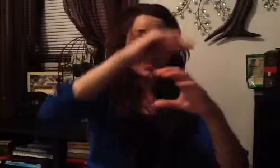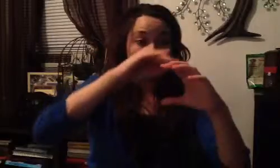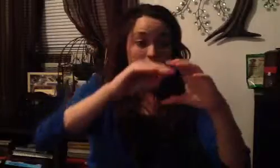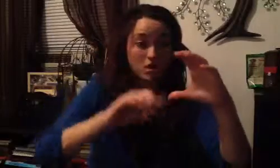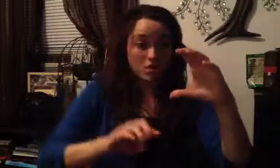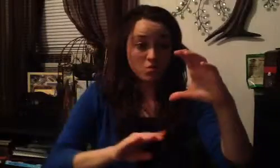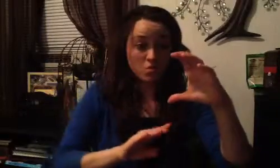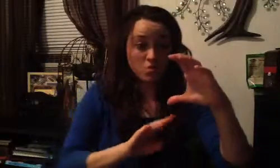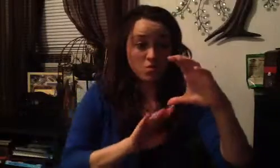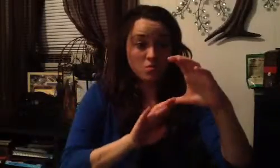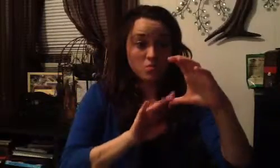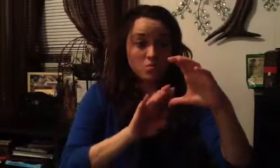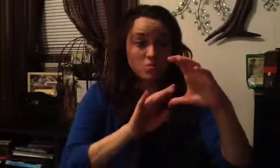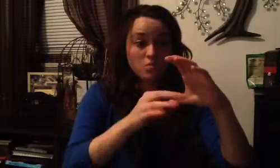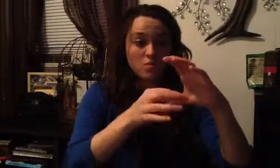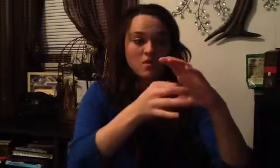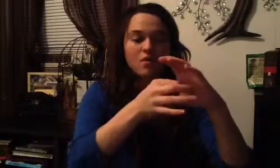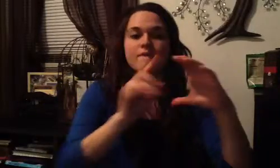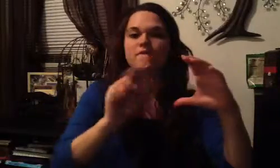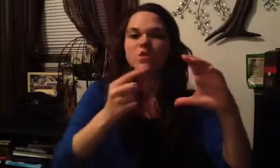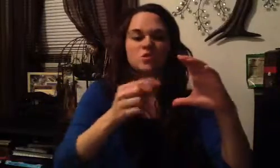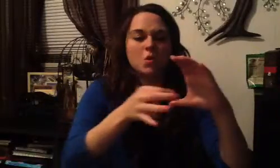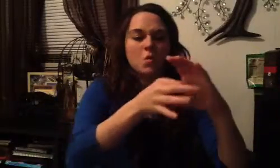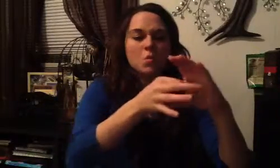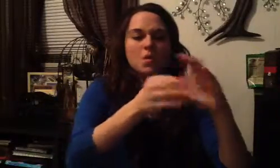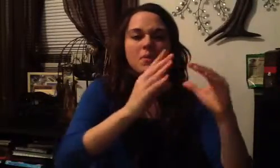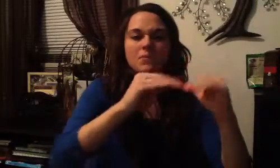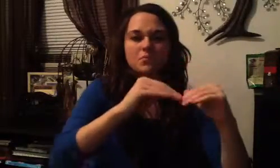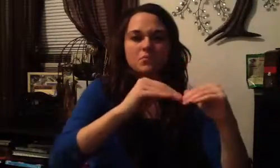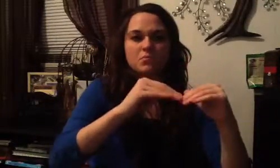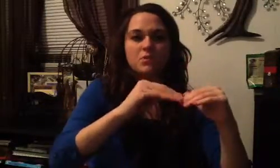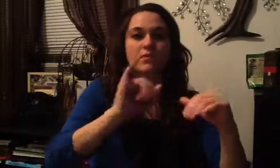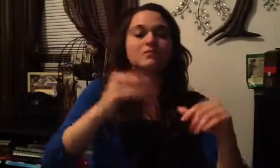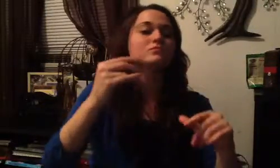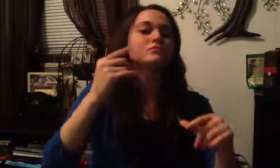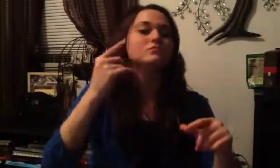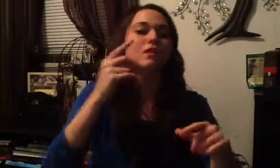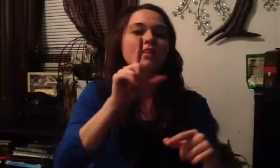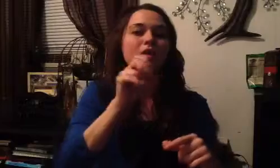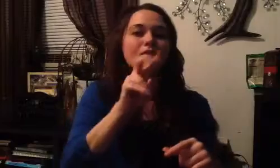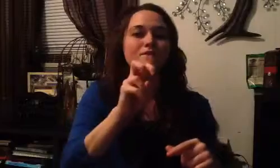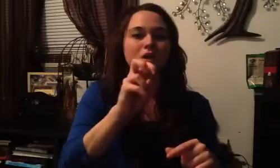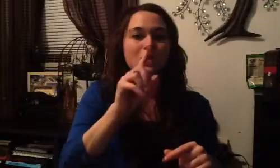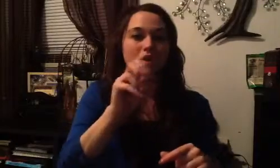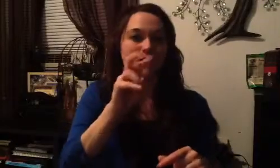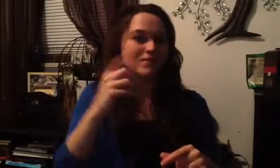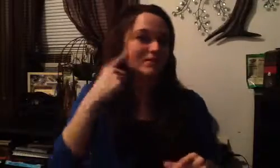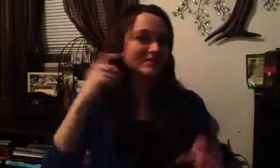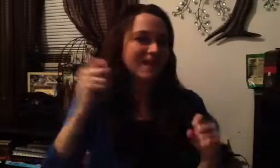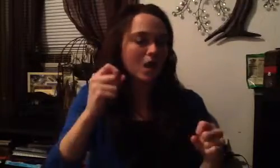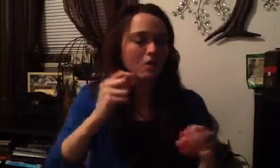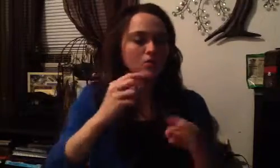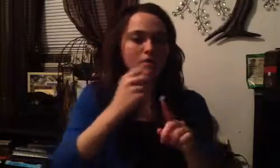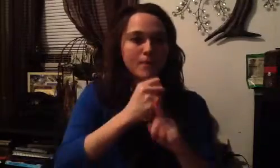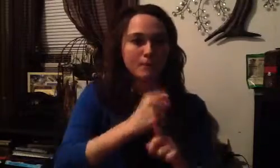now forced shut. That's what gives you the lub sound, lubbed up, lubbed up. It's the closure of